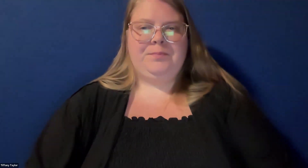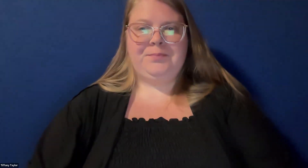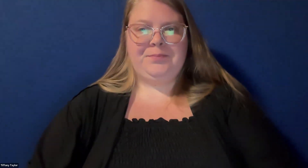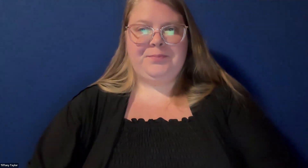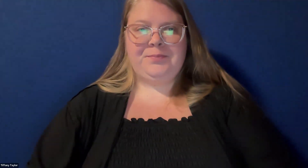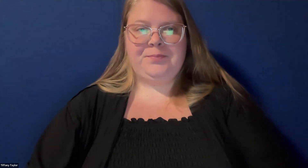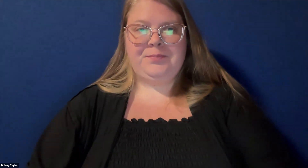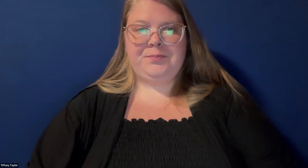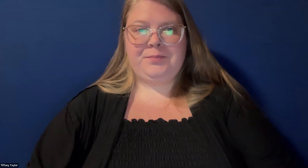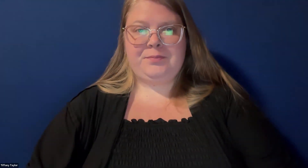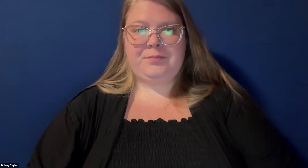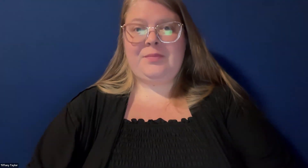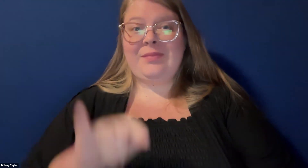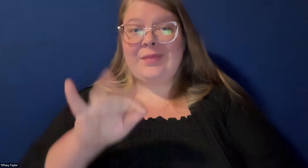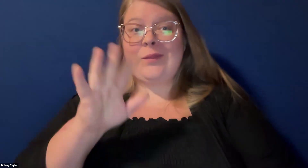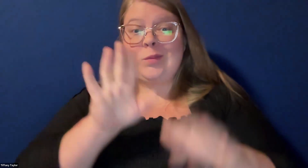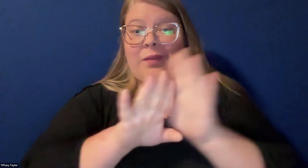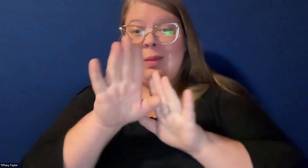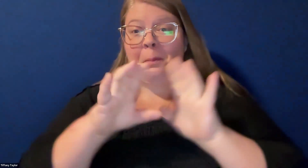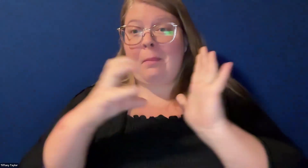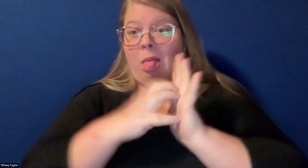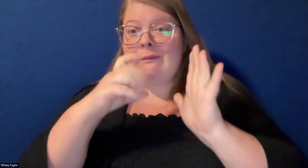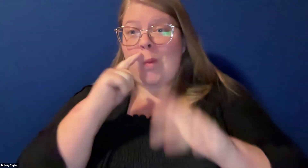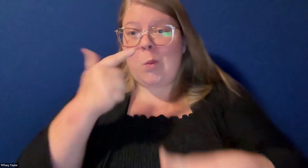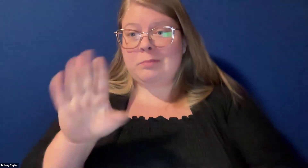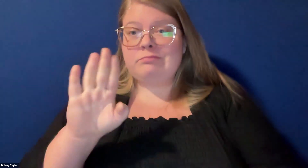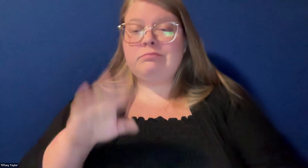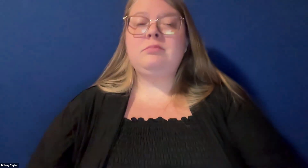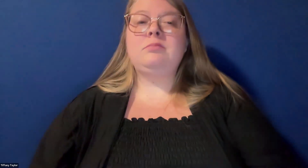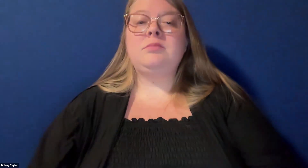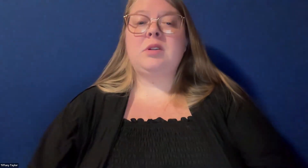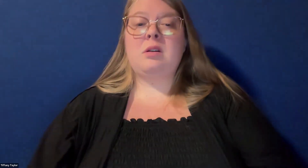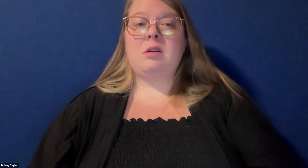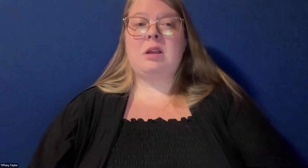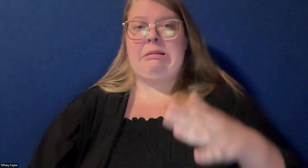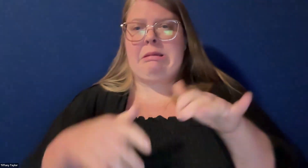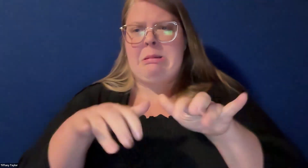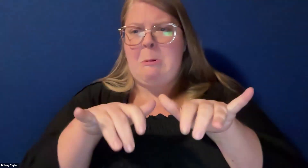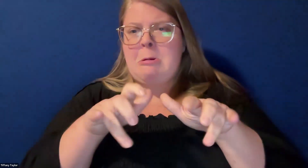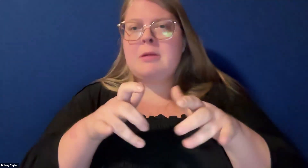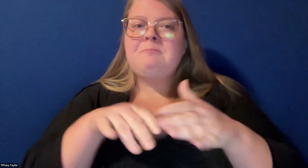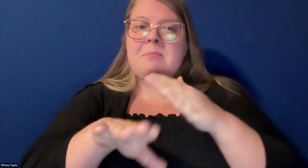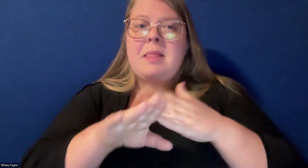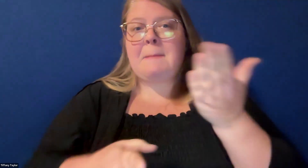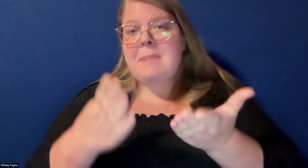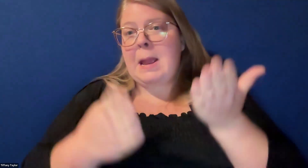in Gutenberg, then keyboard accessibility might comes into play, or might be I can